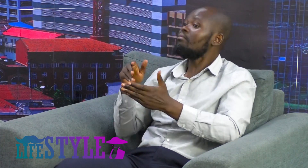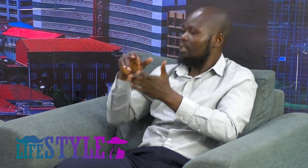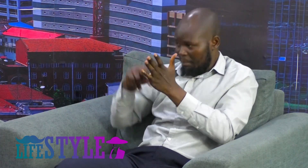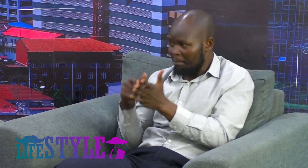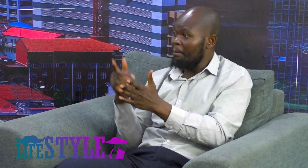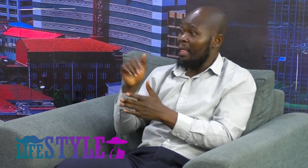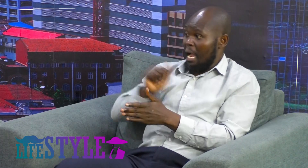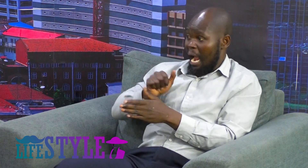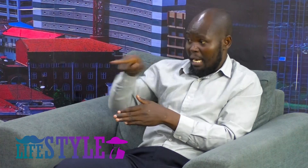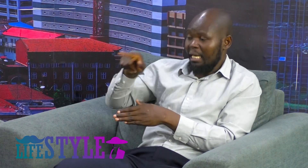yeah.